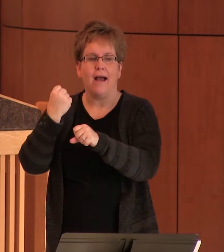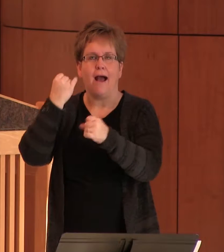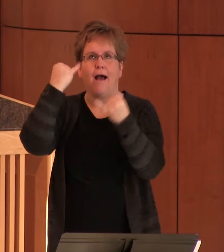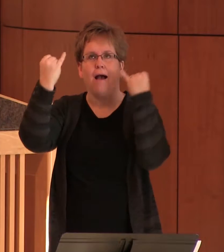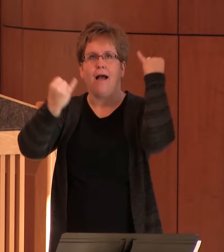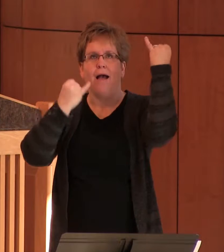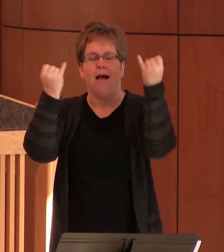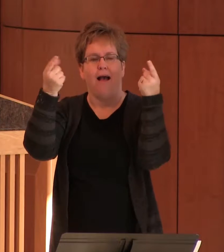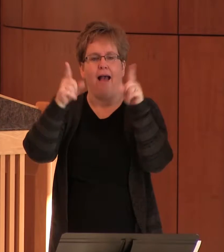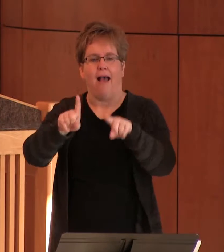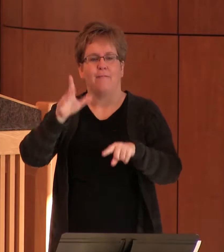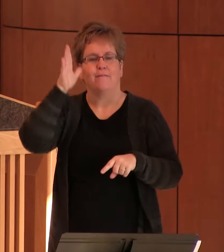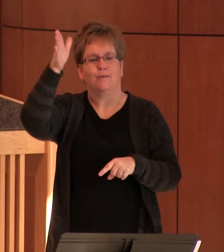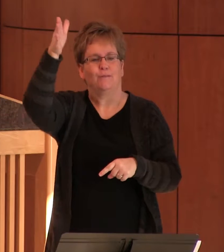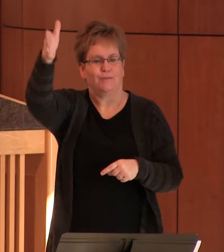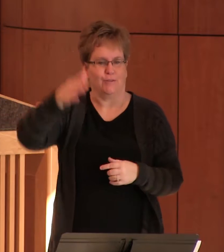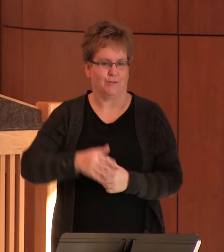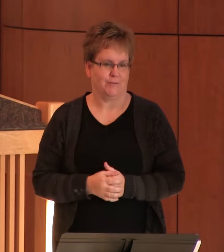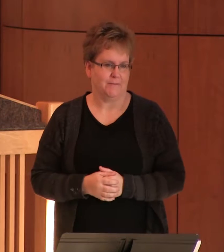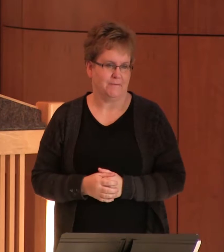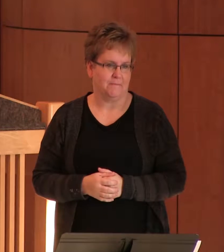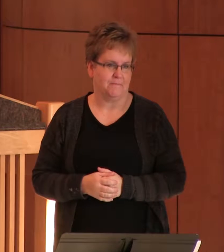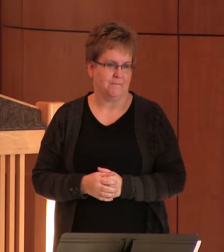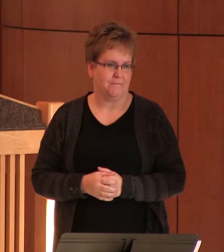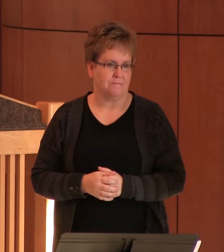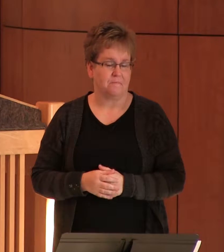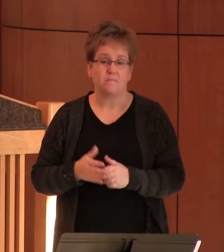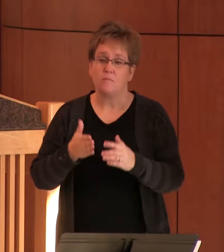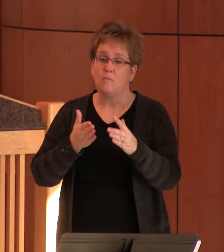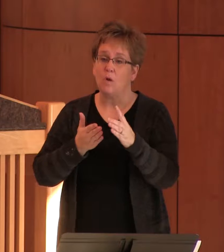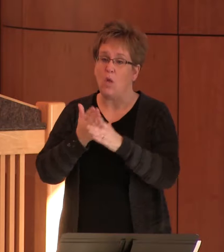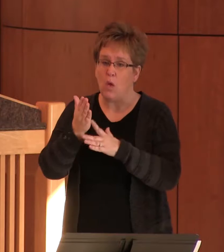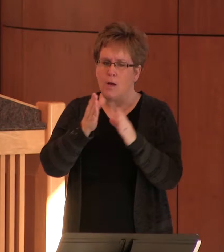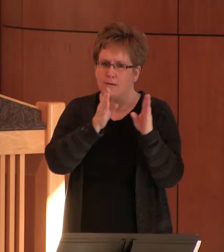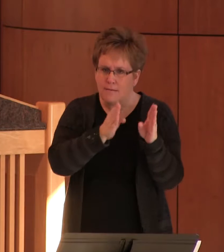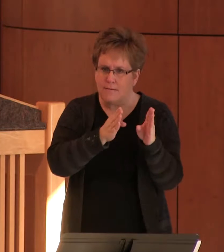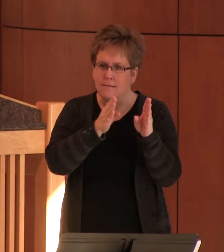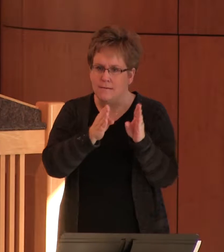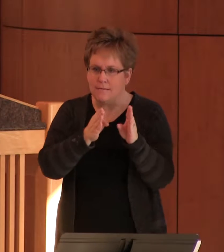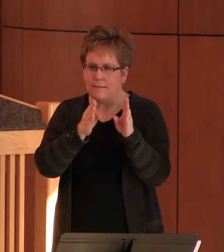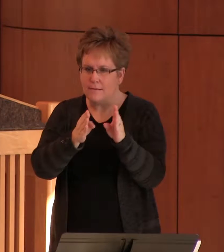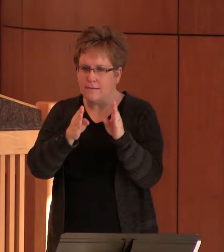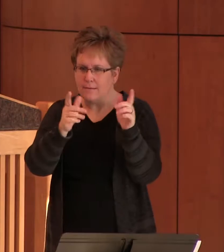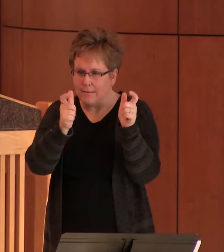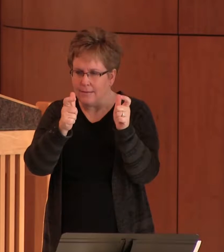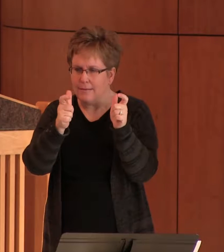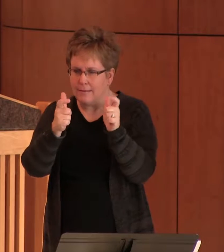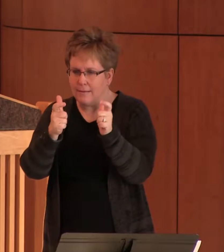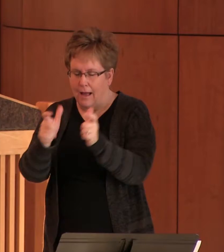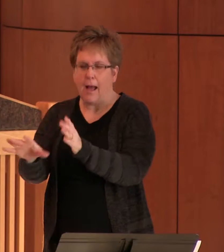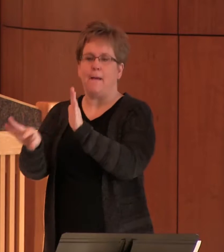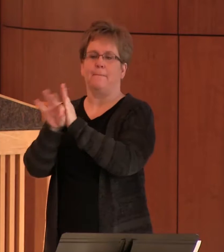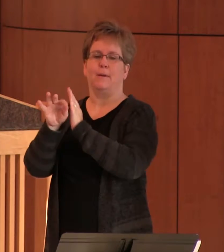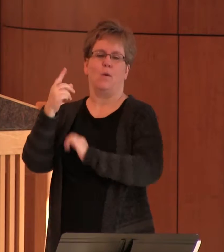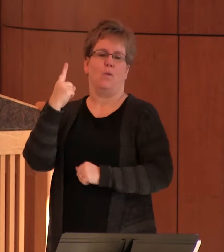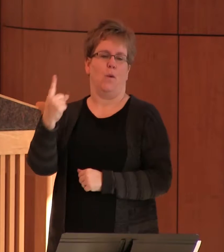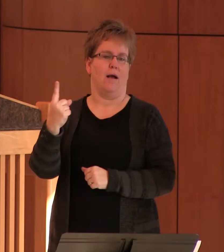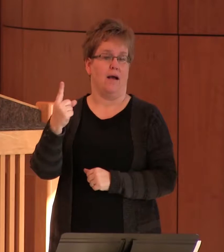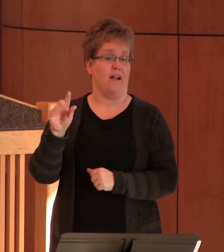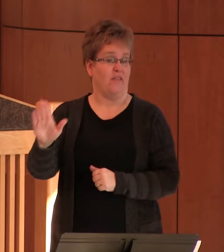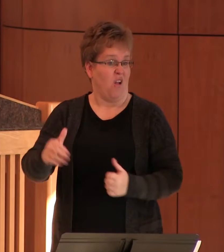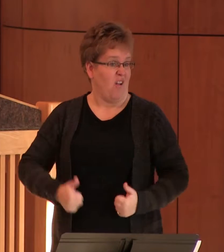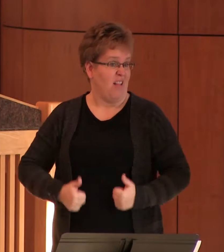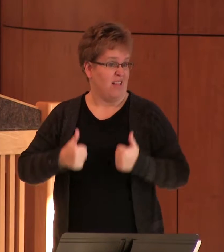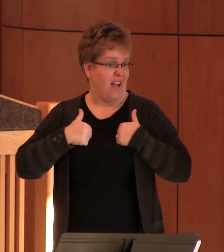chosen. And of course, through these, we eventually get to one where one is selected and their life